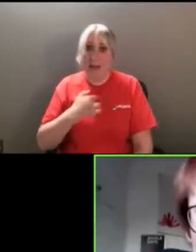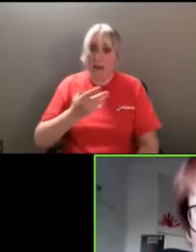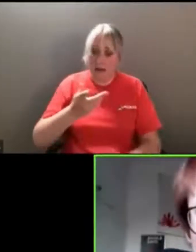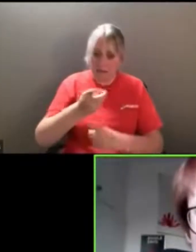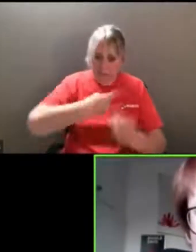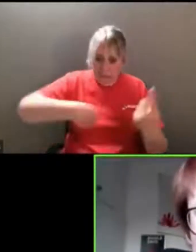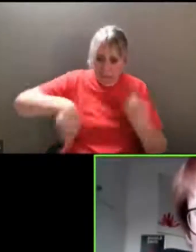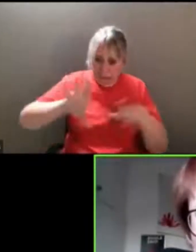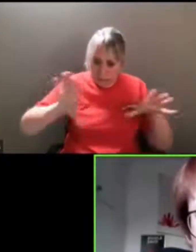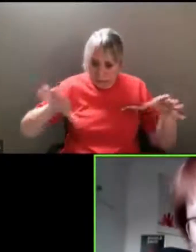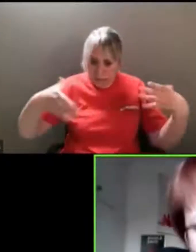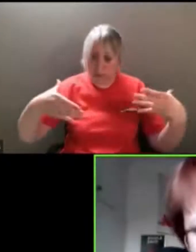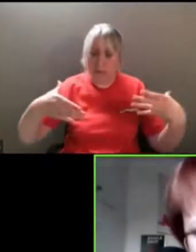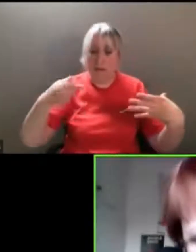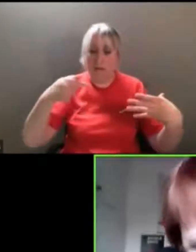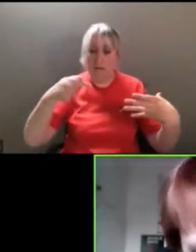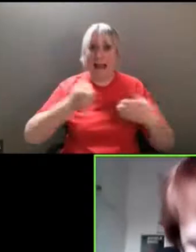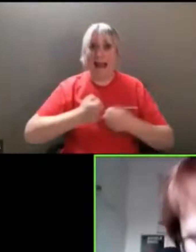amazing grassroots